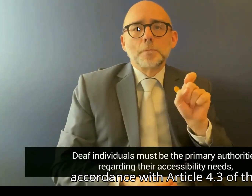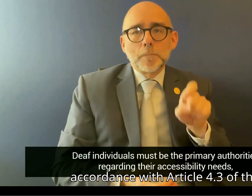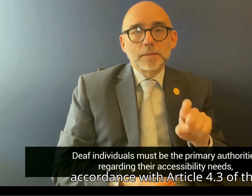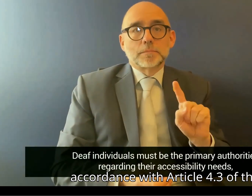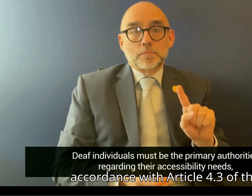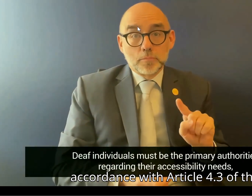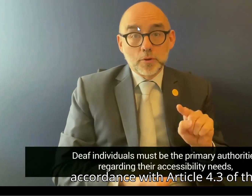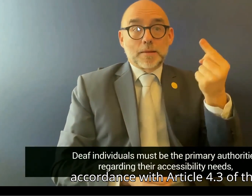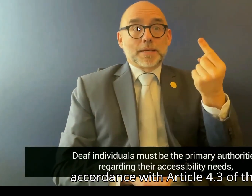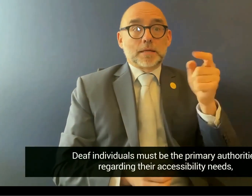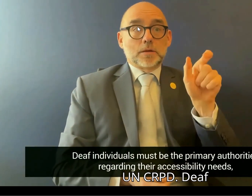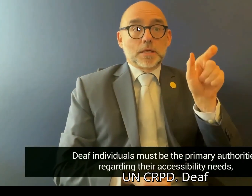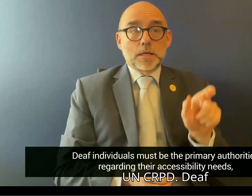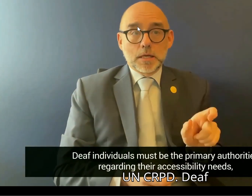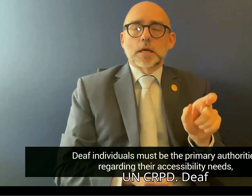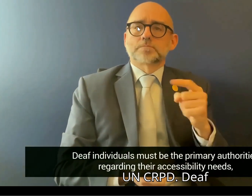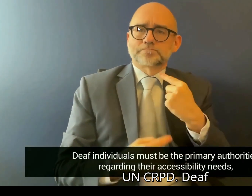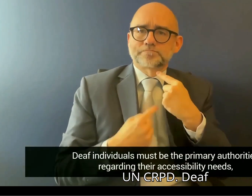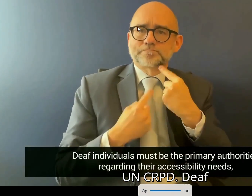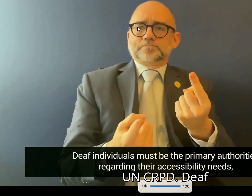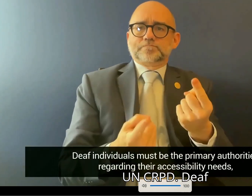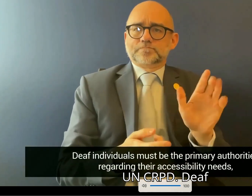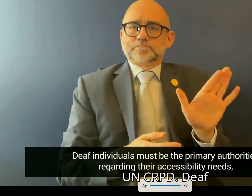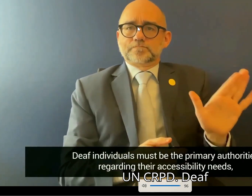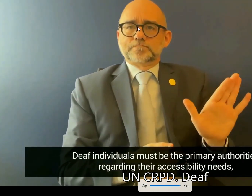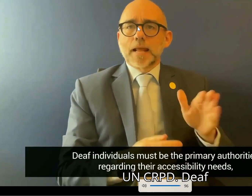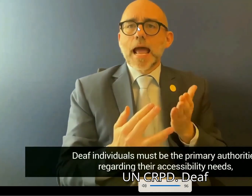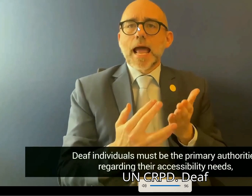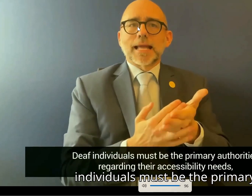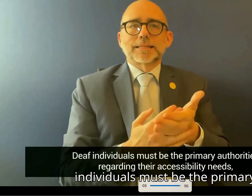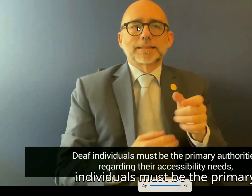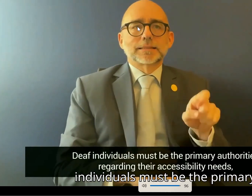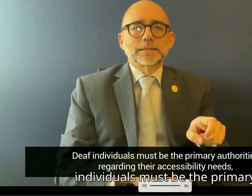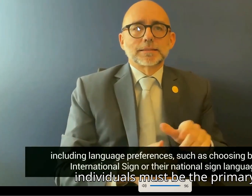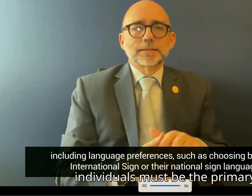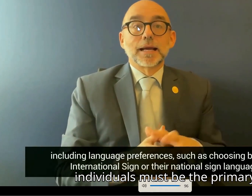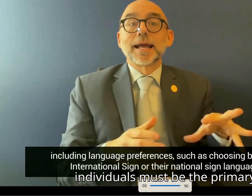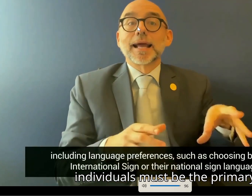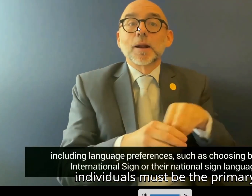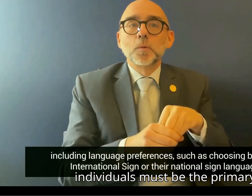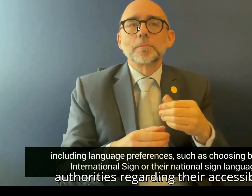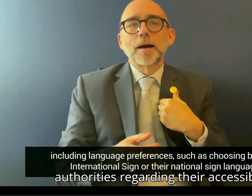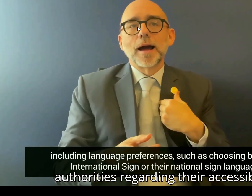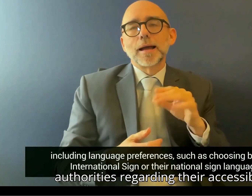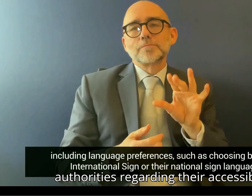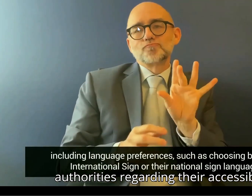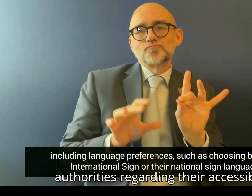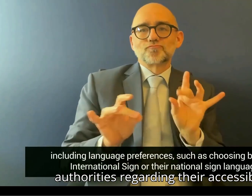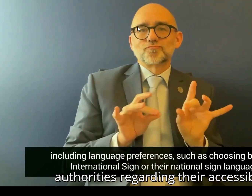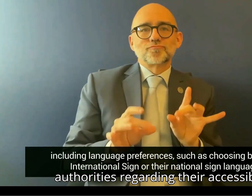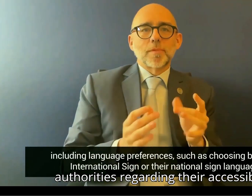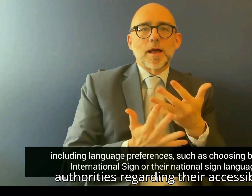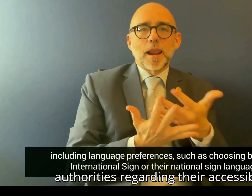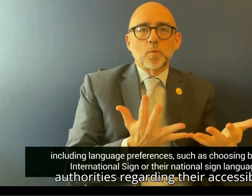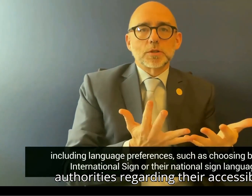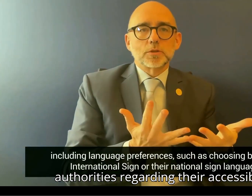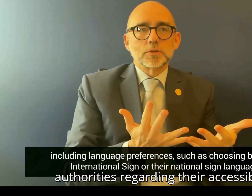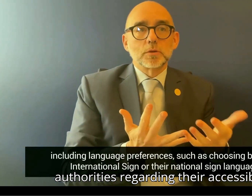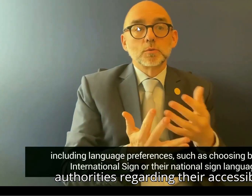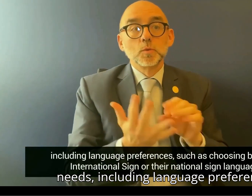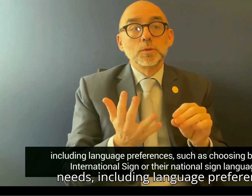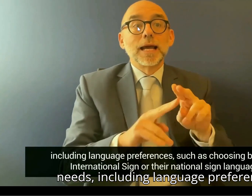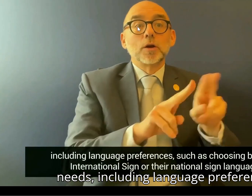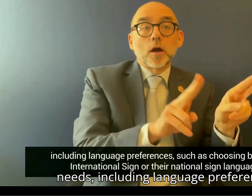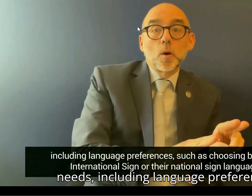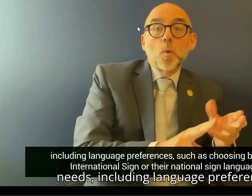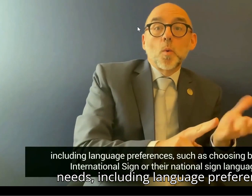Article 4.3 of the UN CRPD. Deaf individuals must be the primary authorities regarding their